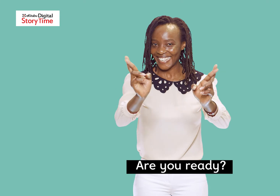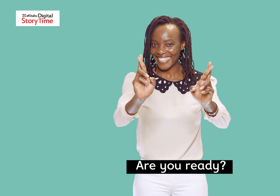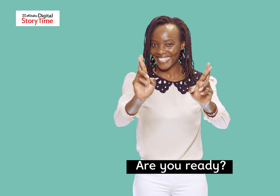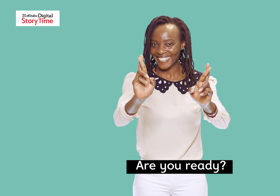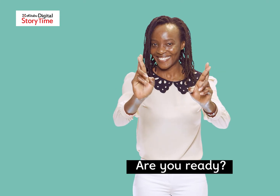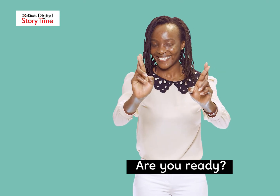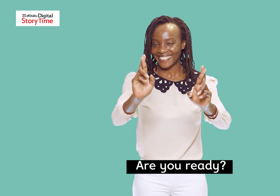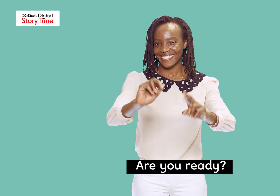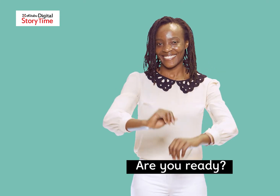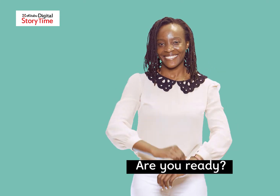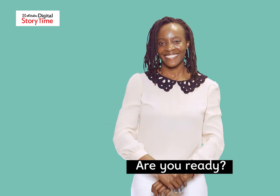Are you ready?